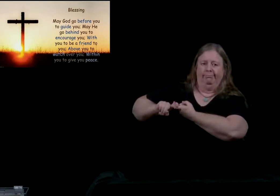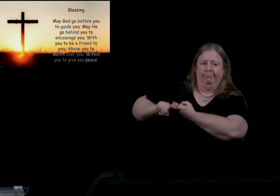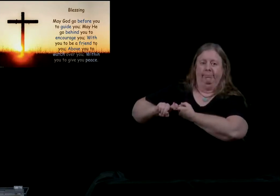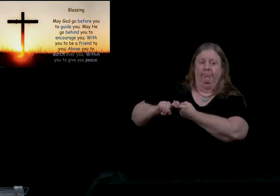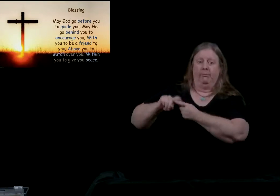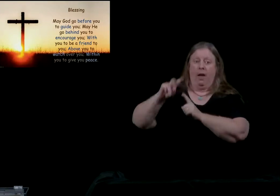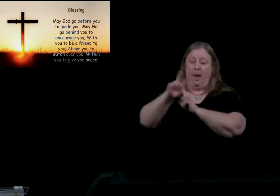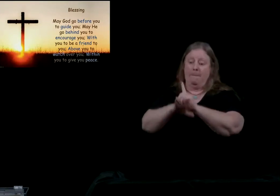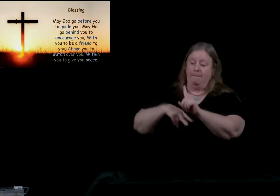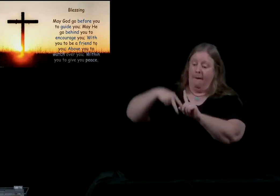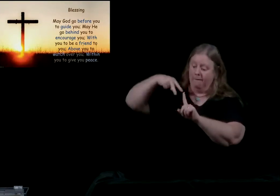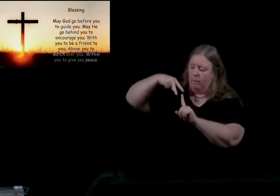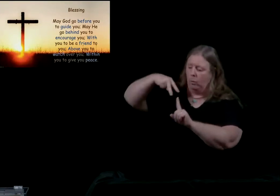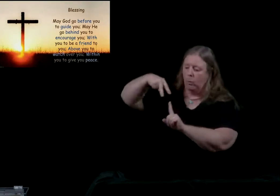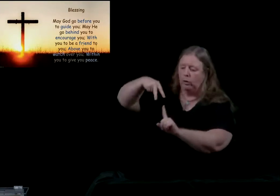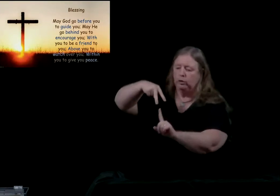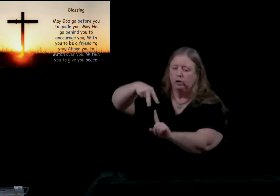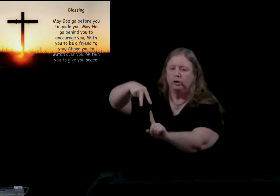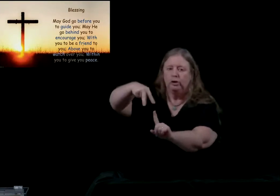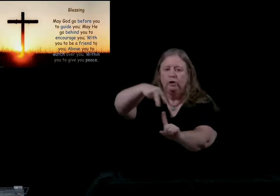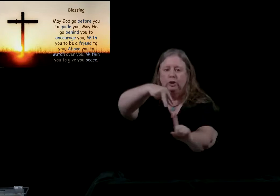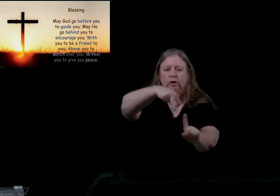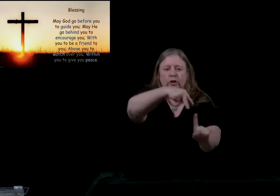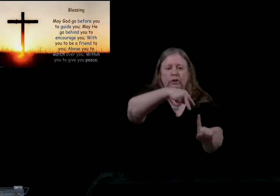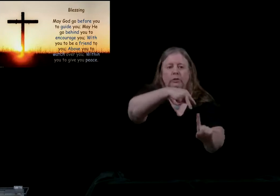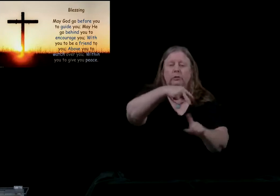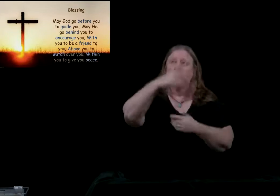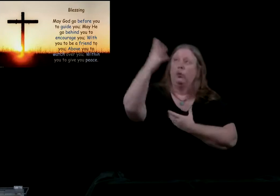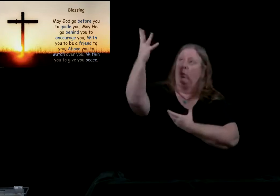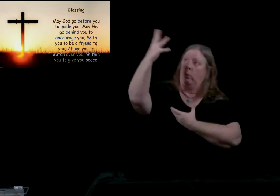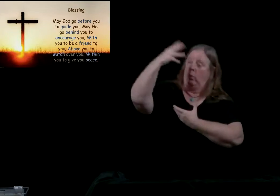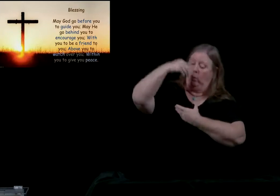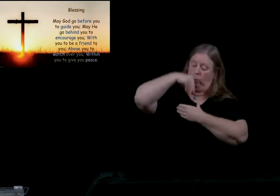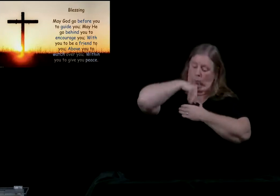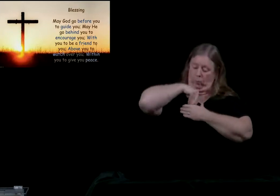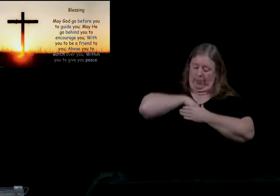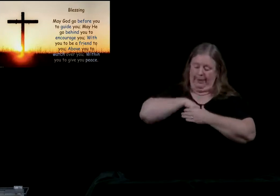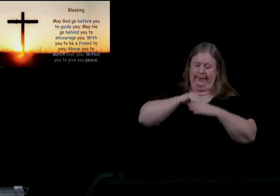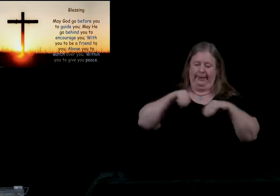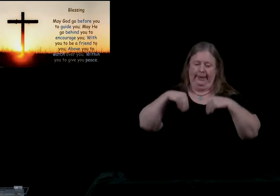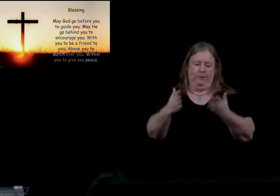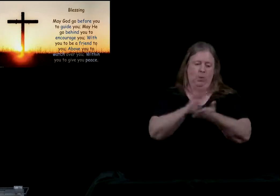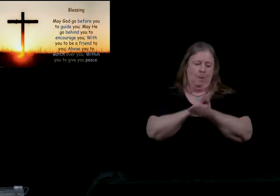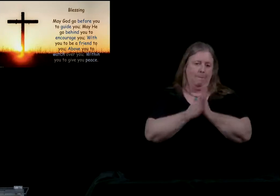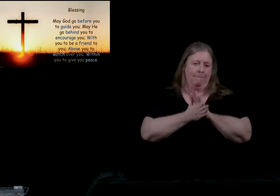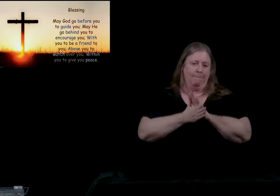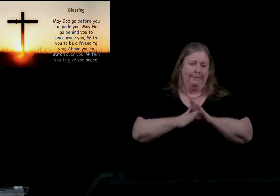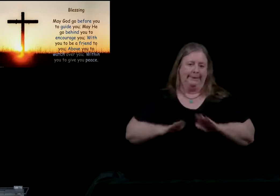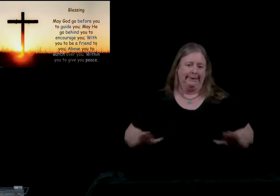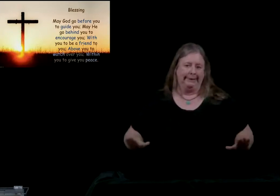friend and be above you to watch over you and within you to give you